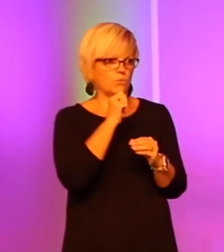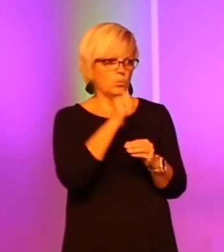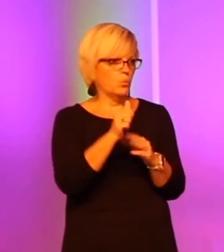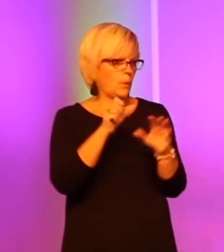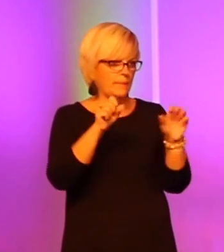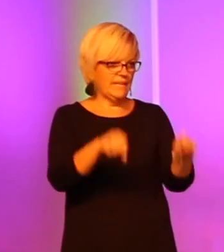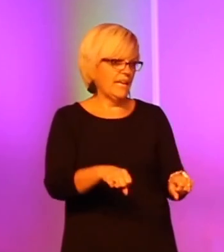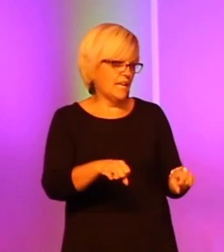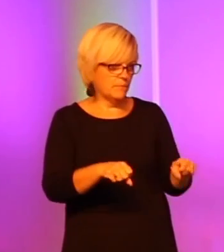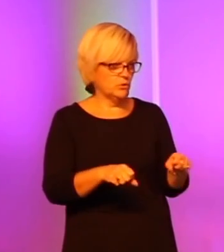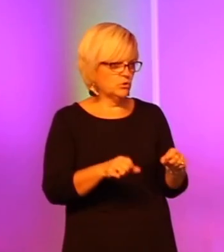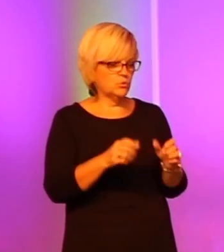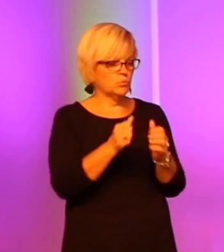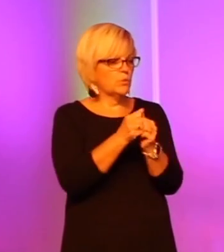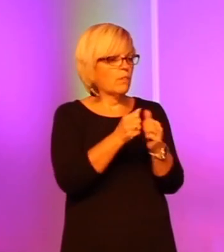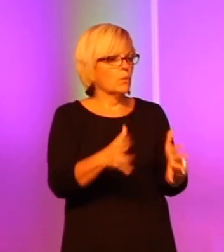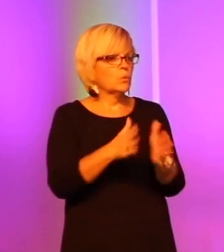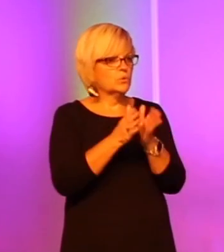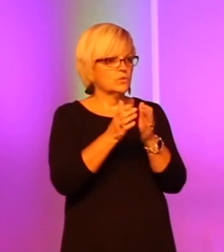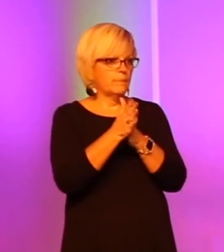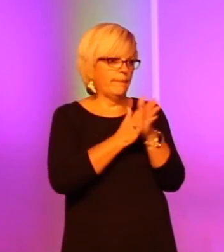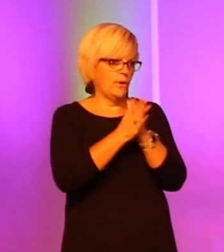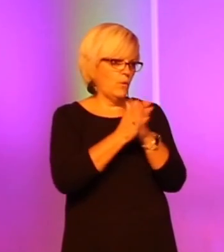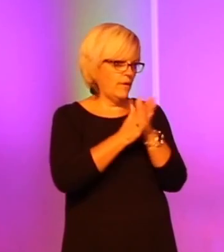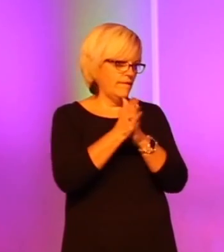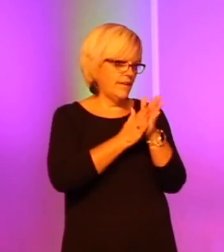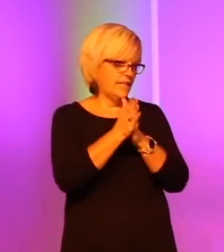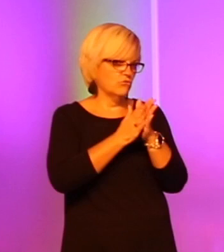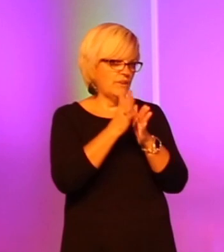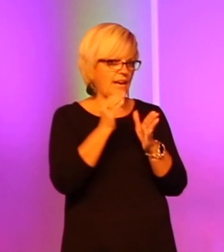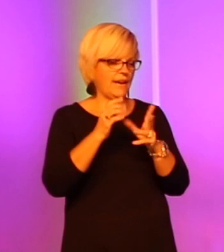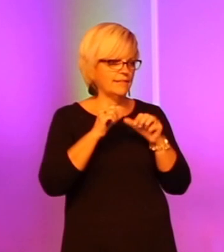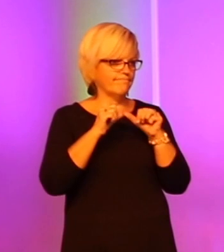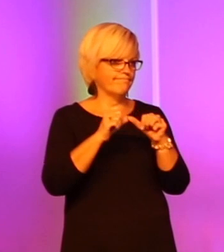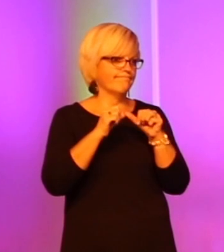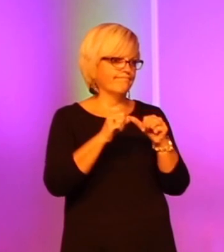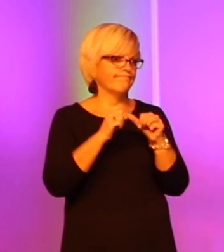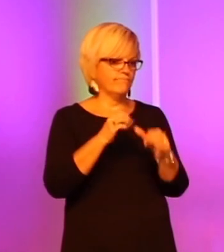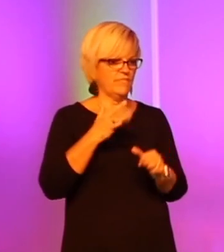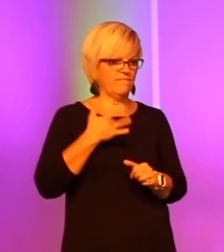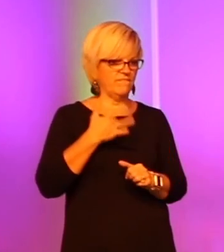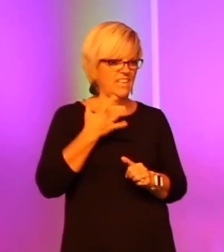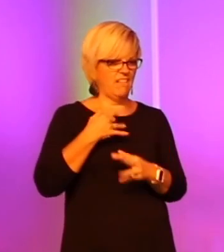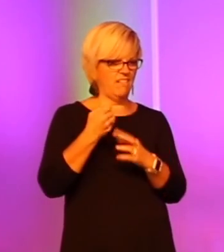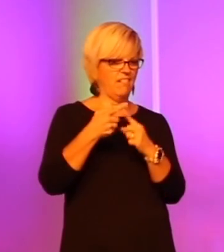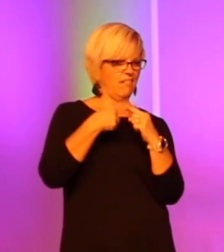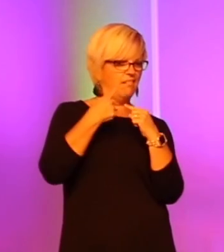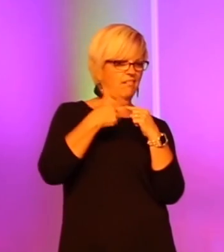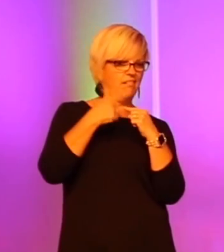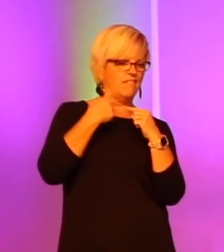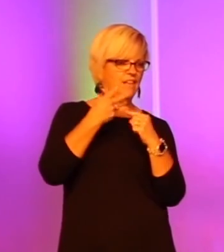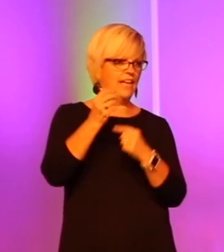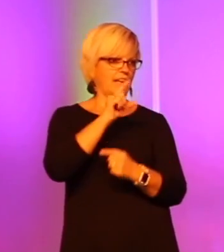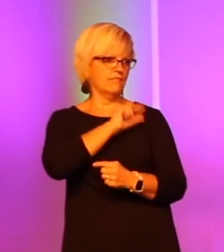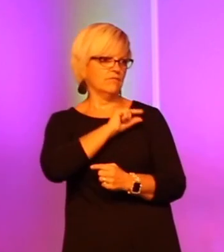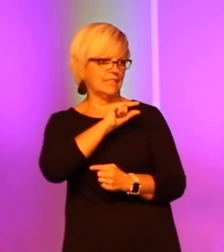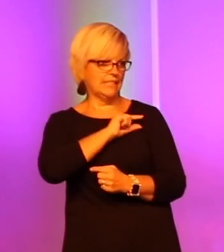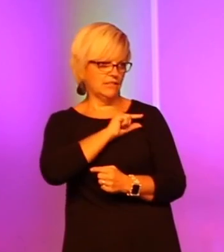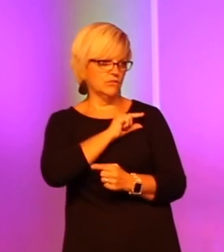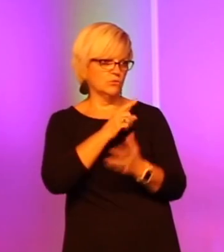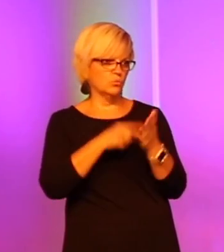able to. We lose that motivation if we're not careful. And we live in a constant state of shame and guilt over what we've